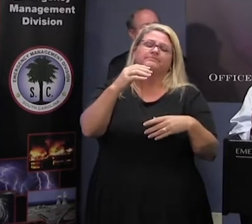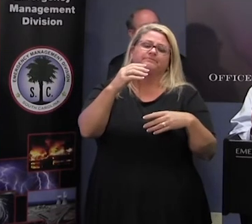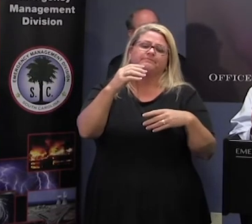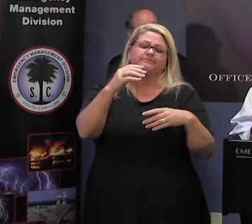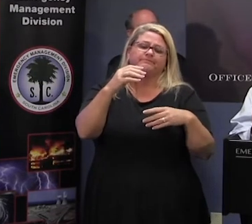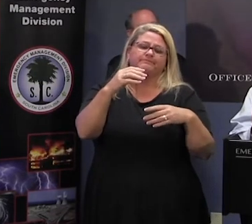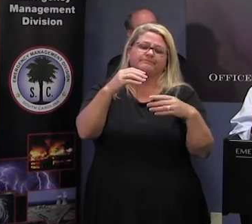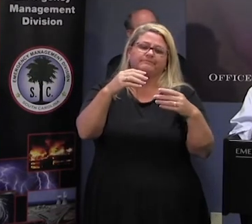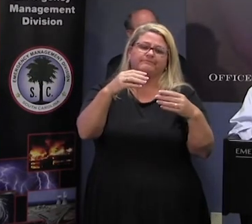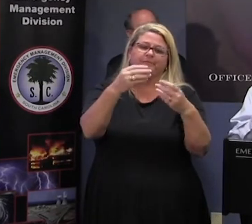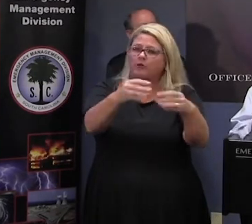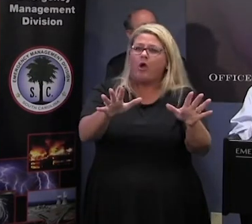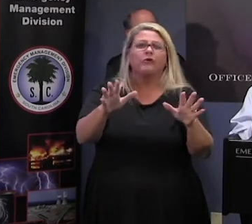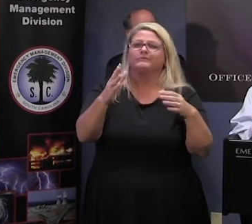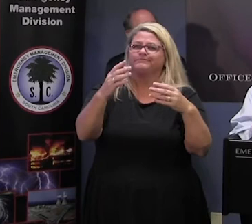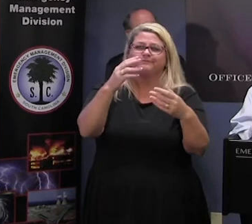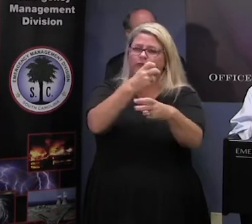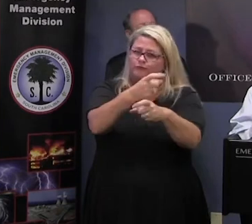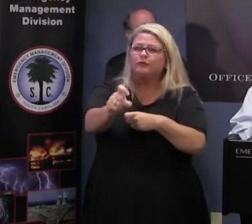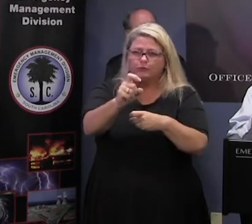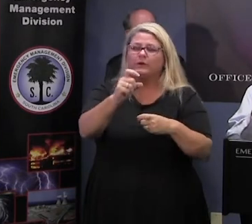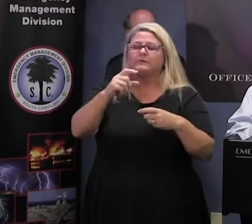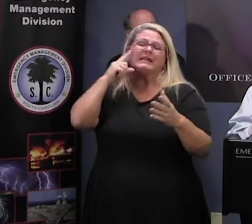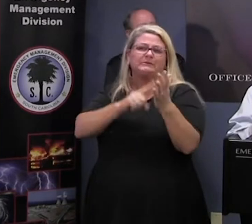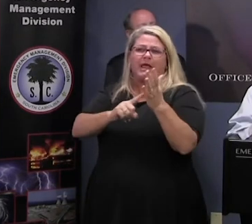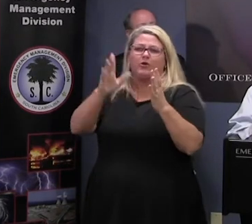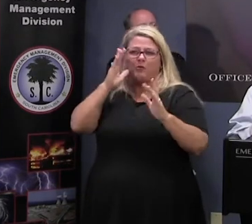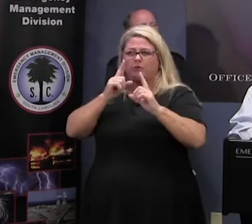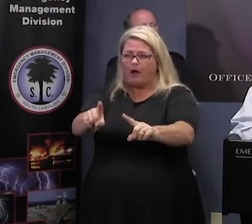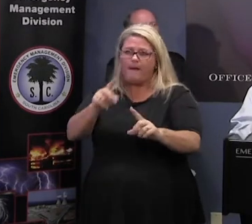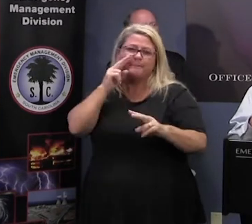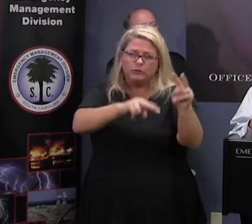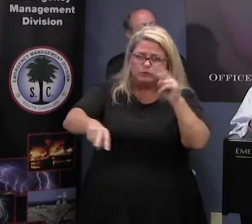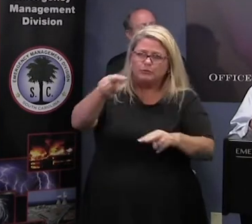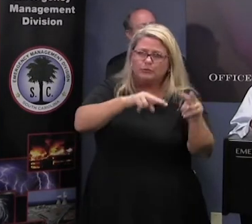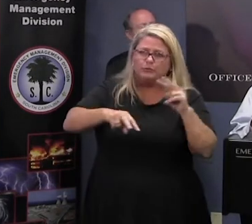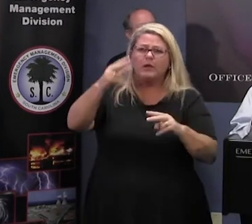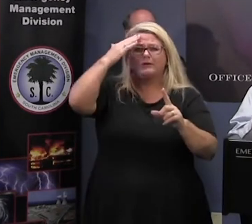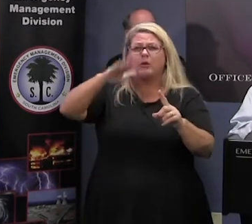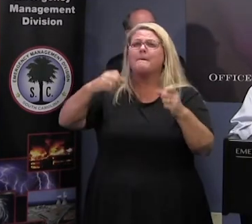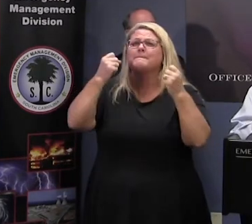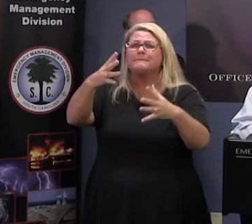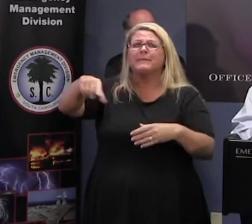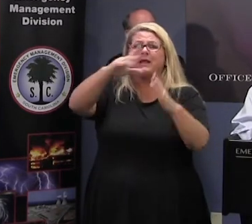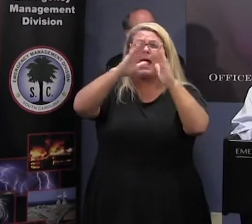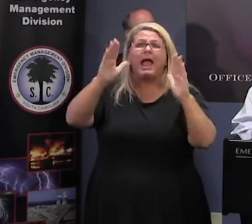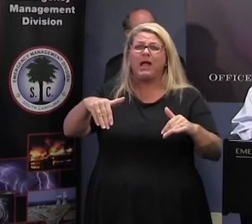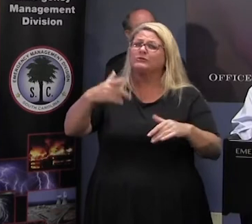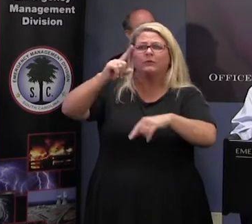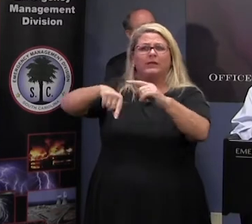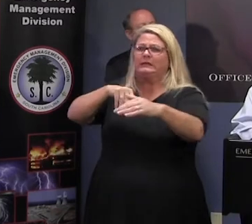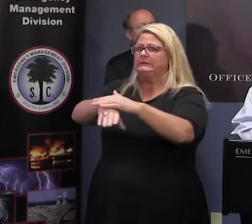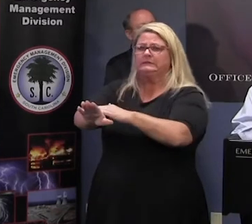an inspector would be assigned to come out and inspect their dwelling. We know in this circumstance that there will be many houses that will be inaccessible for a